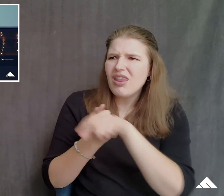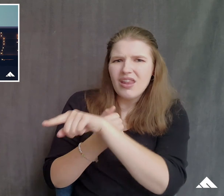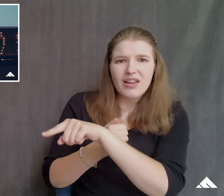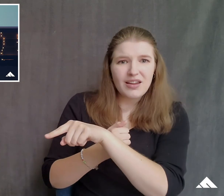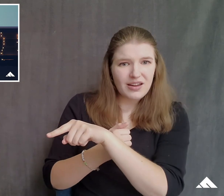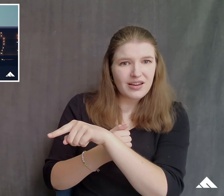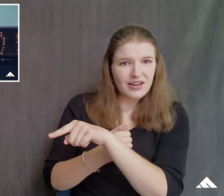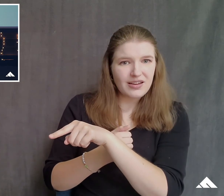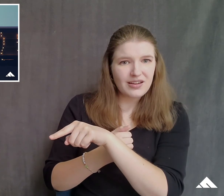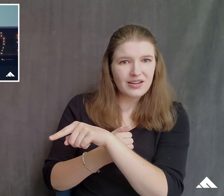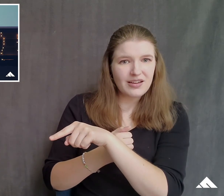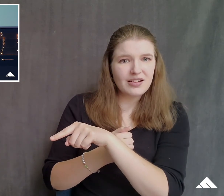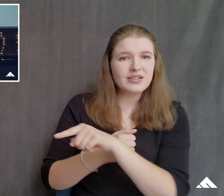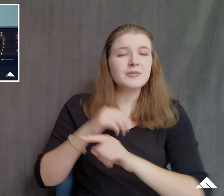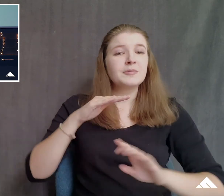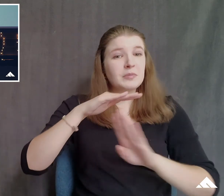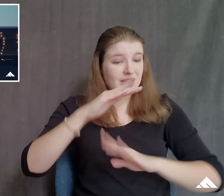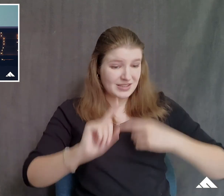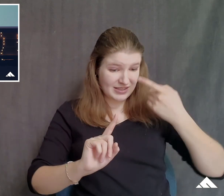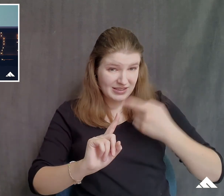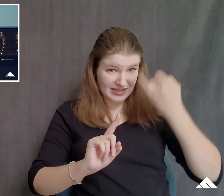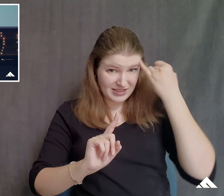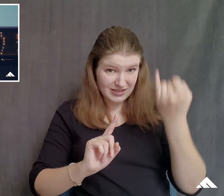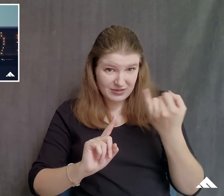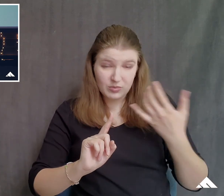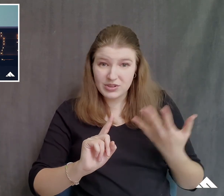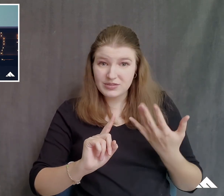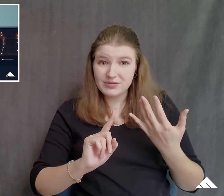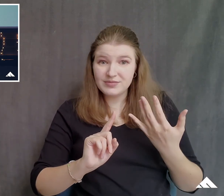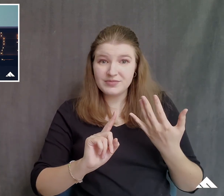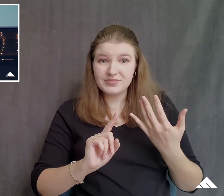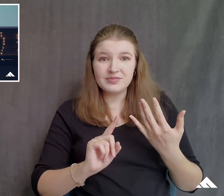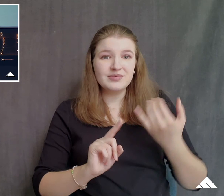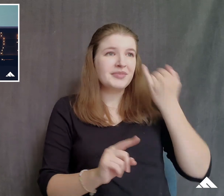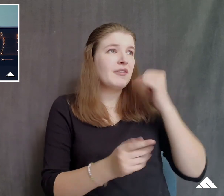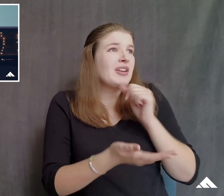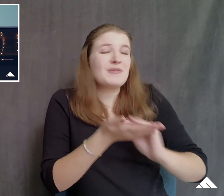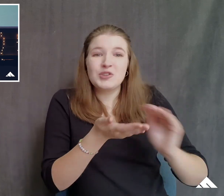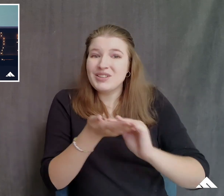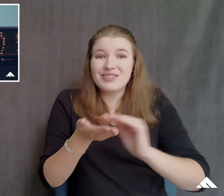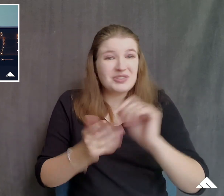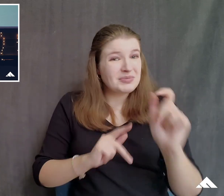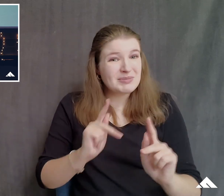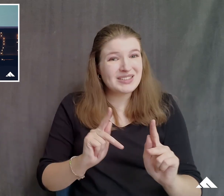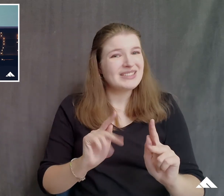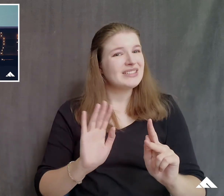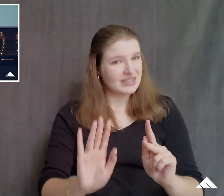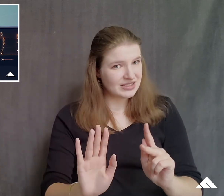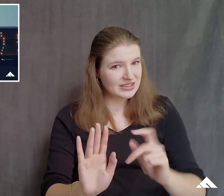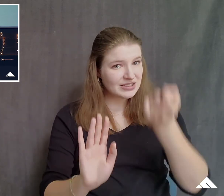Guys, here's the fundamental idea. If you're not forgiving, at the very least, you need to understand. If you're